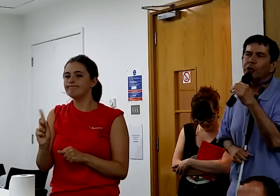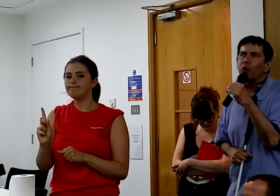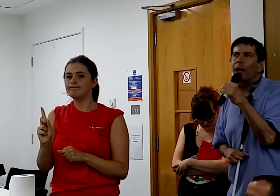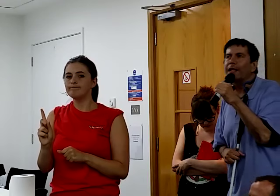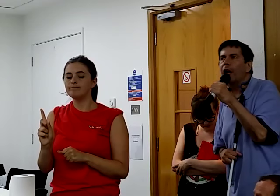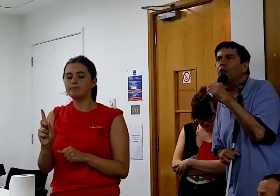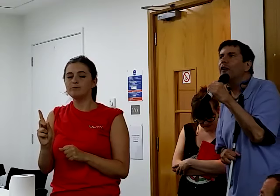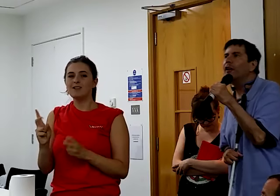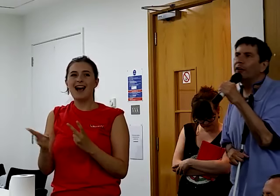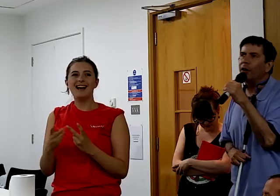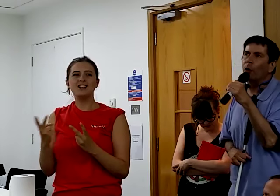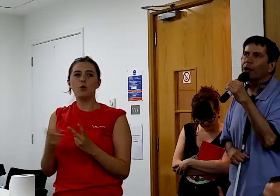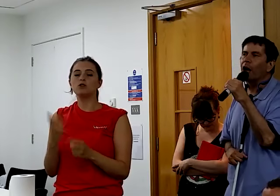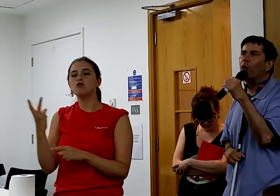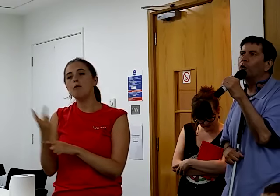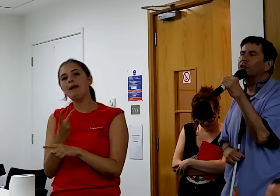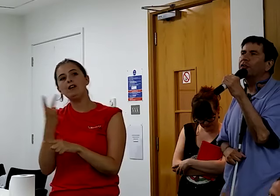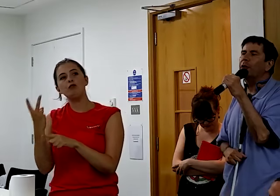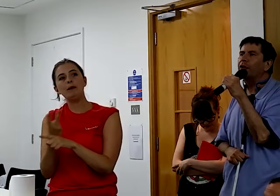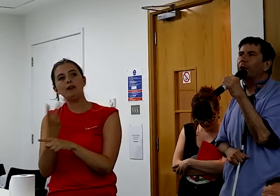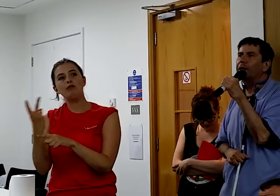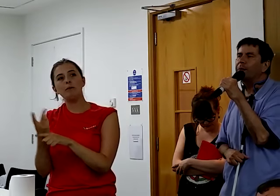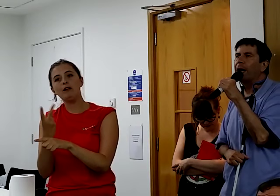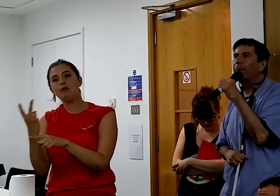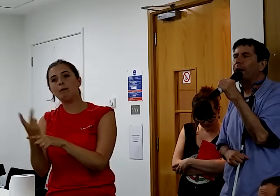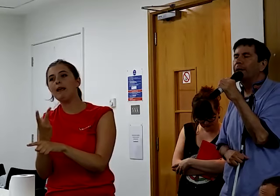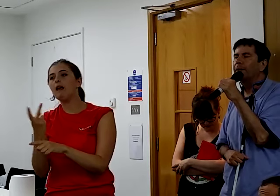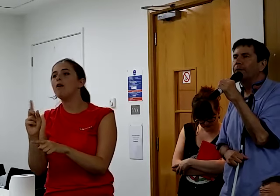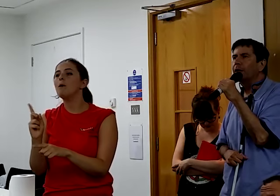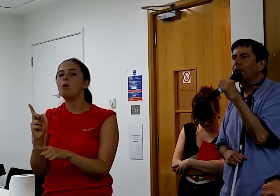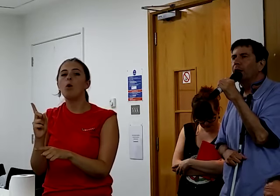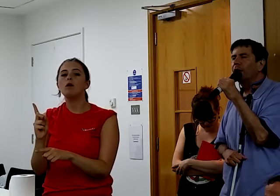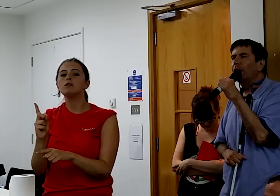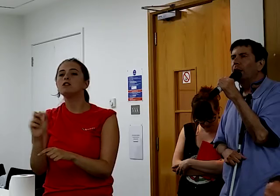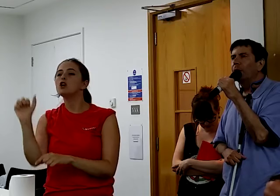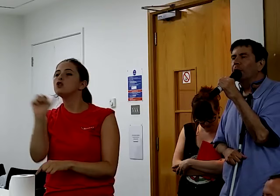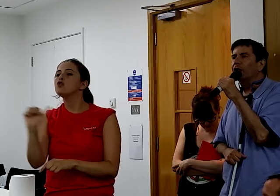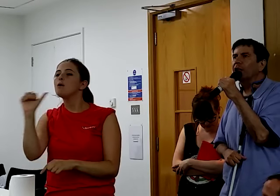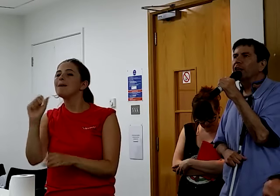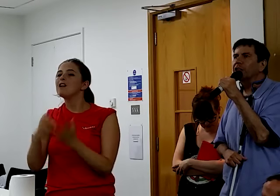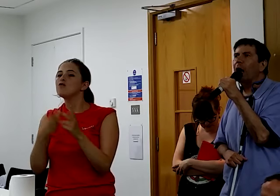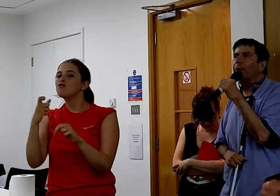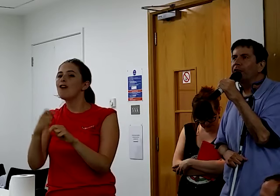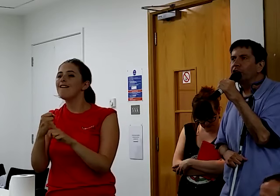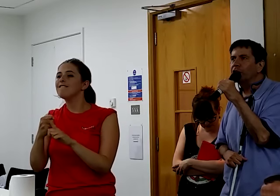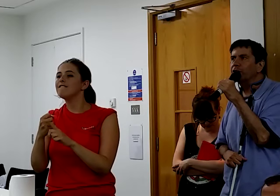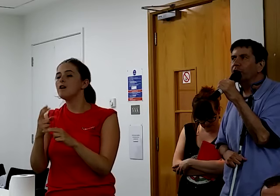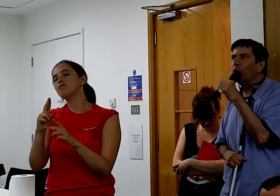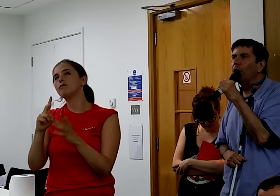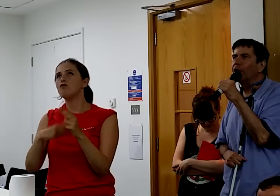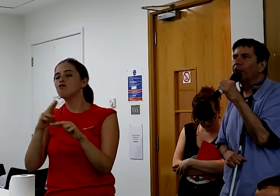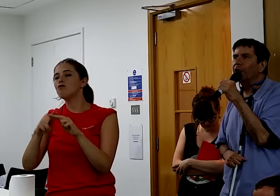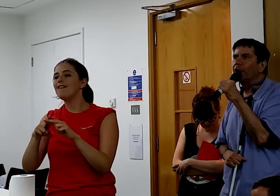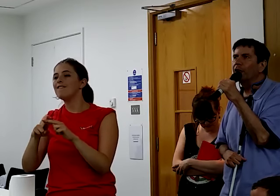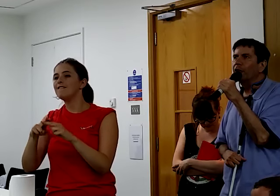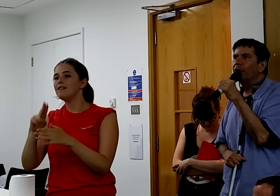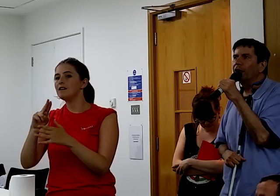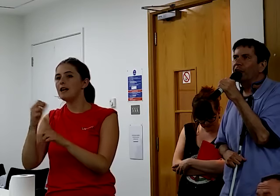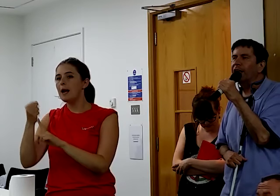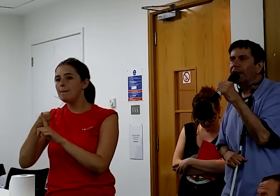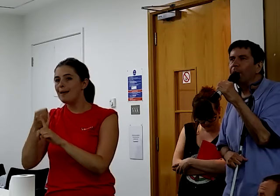And I don't want to sort of rake over all the coals of the referendum campaign, but I think there's a couple of issues that are